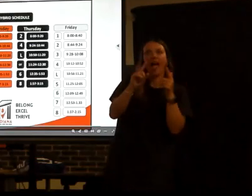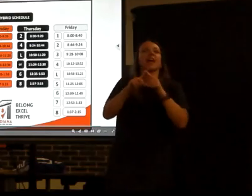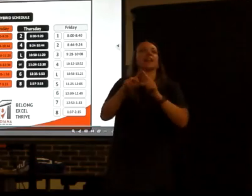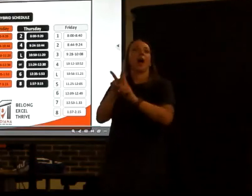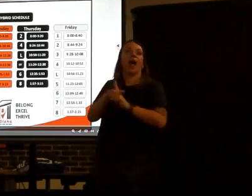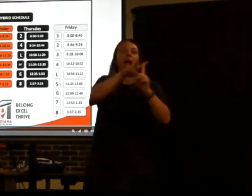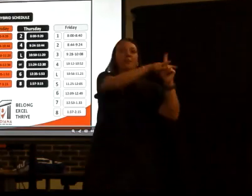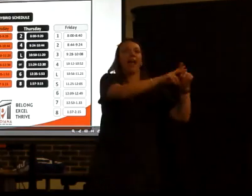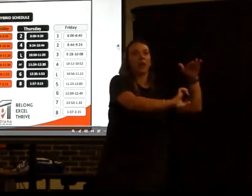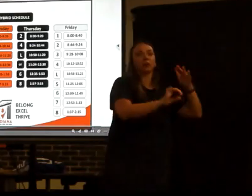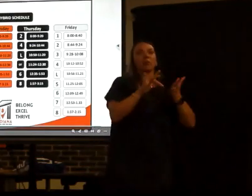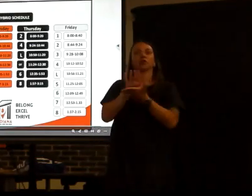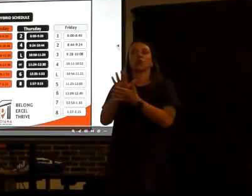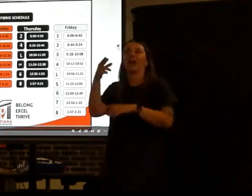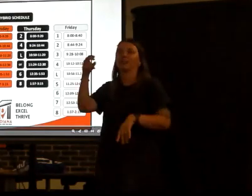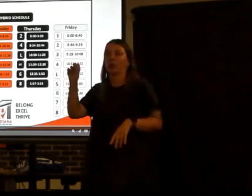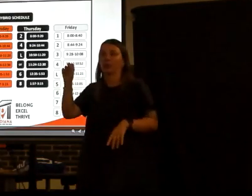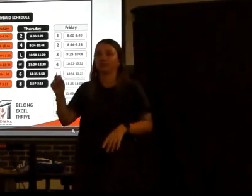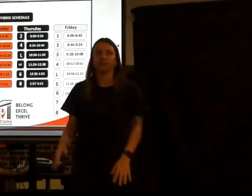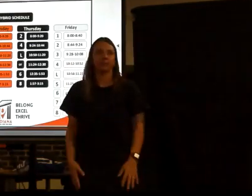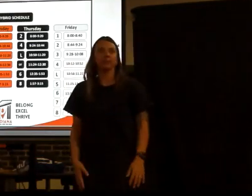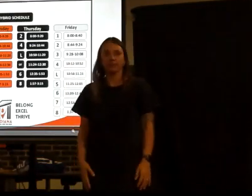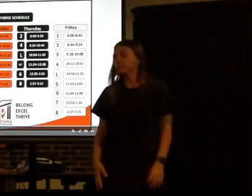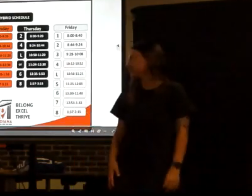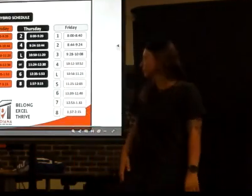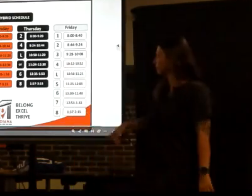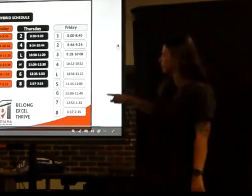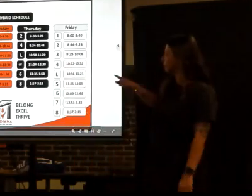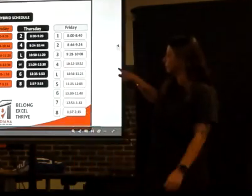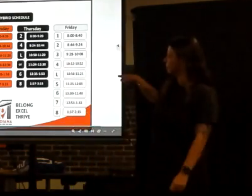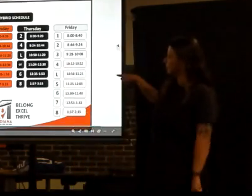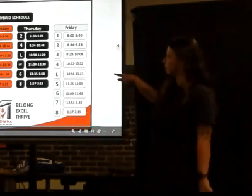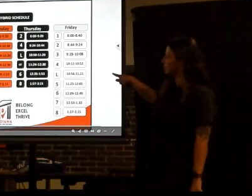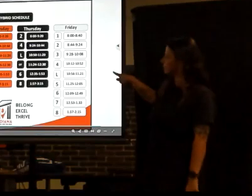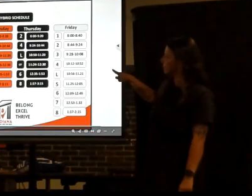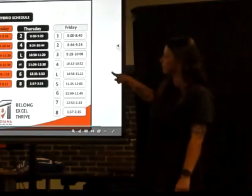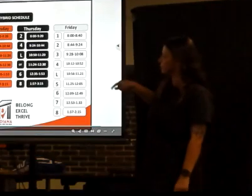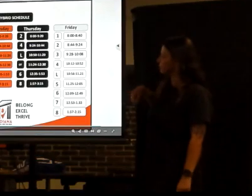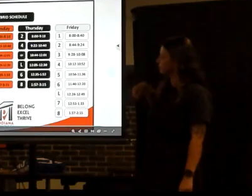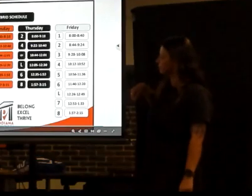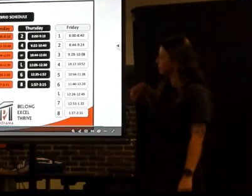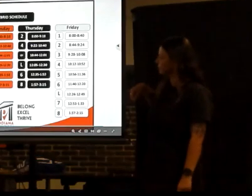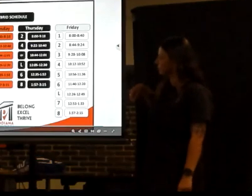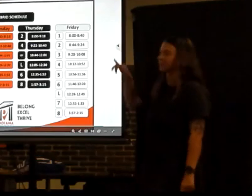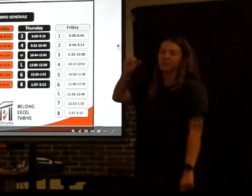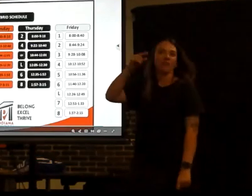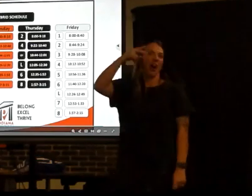All of our teams look together and then we can apply to elementary, middle school, and high school.